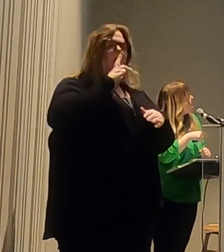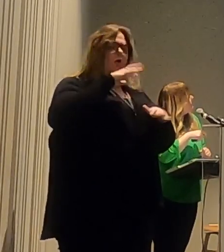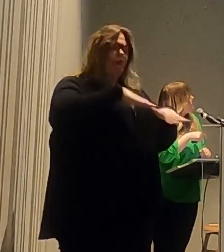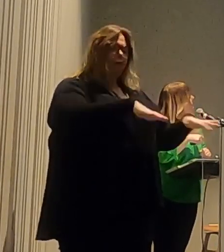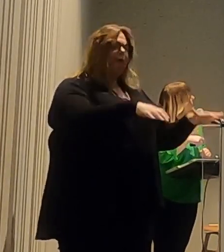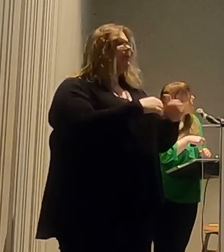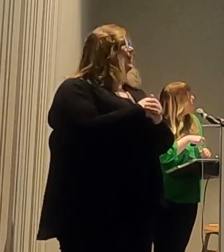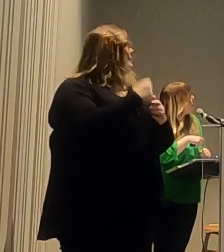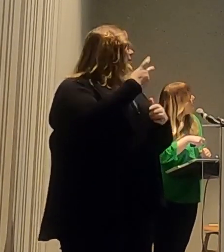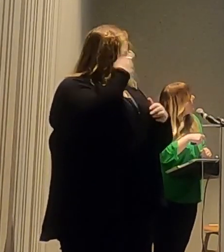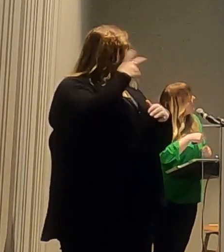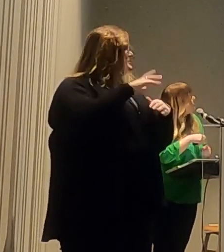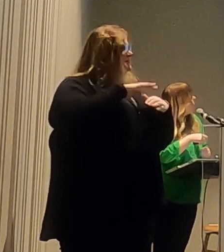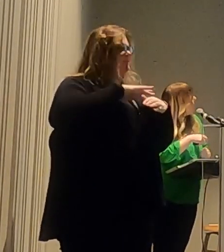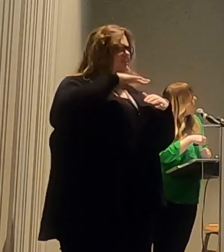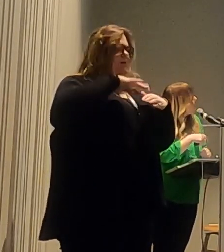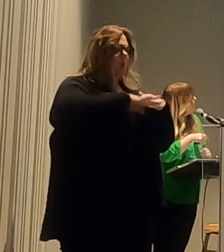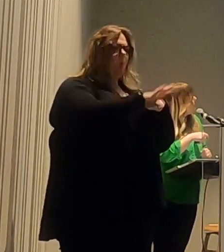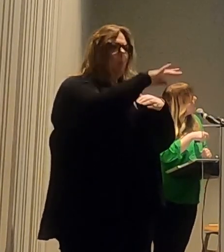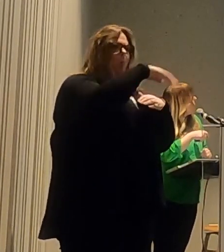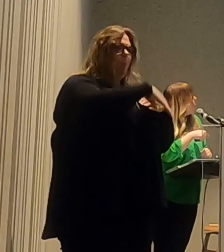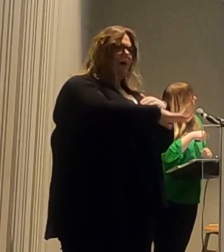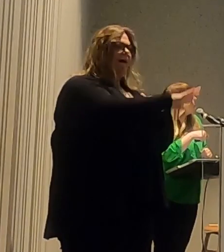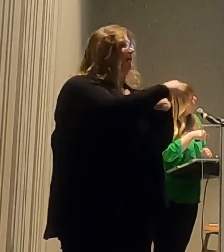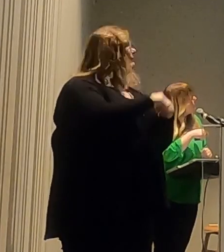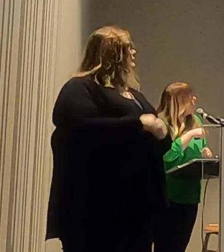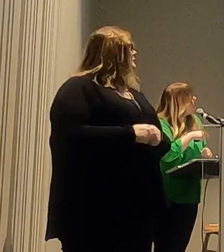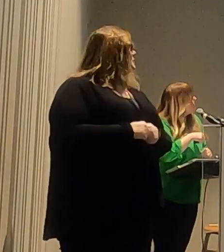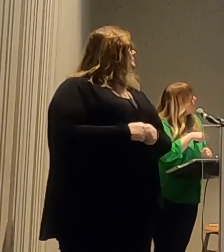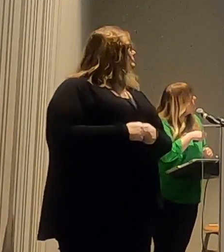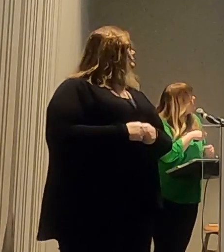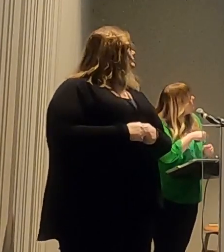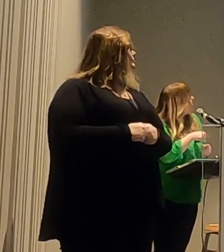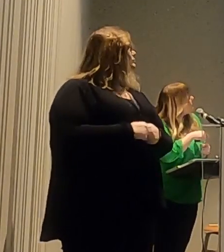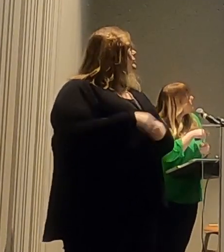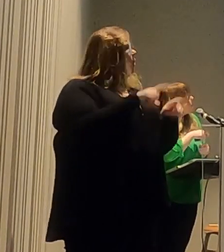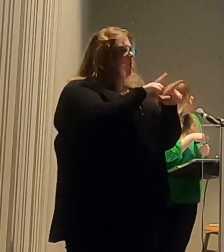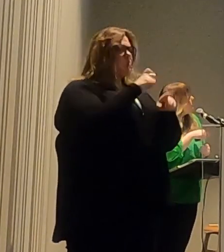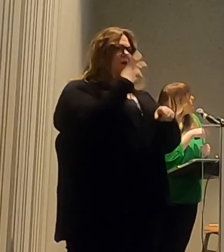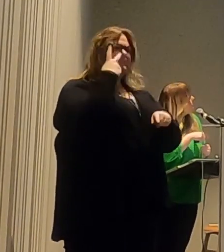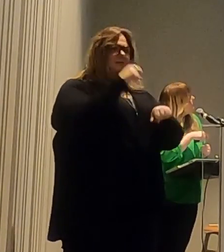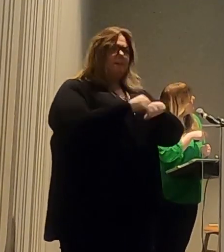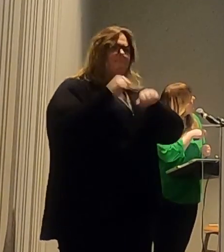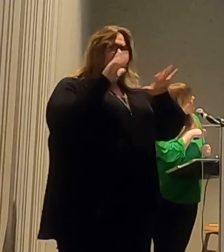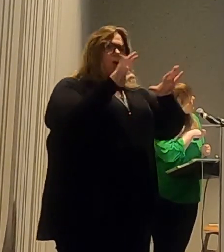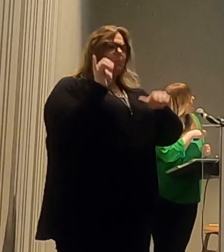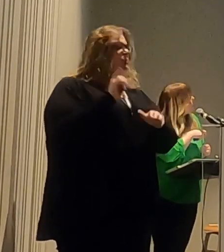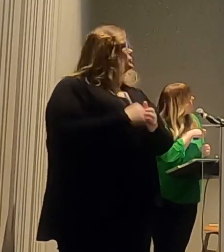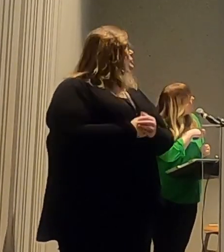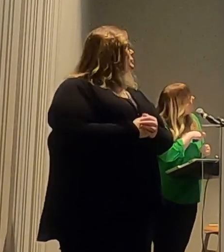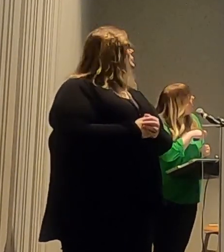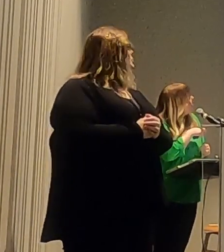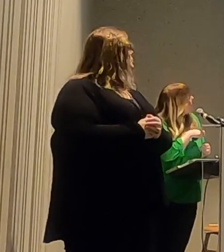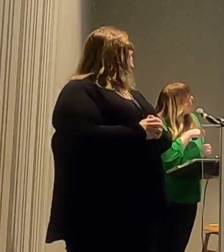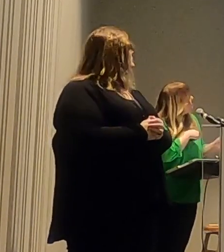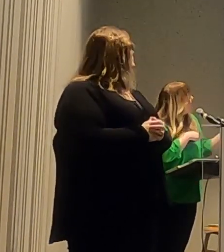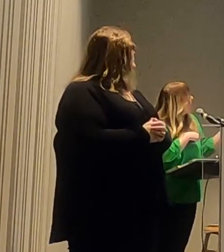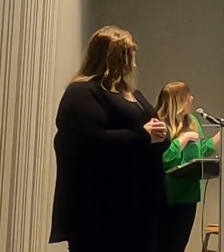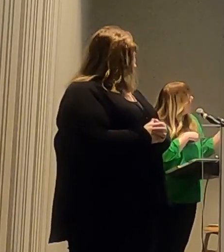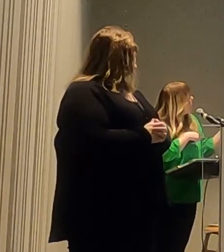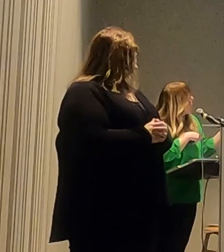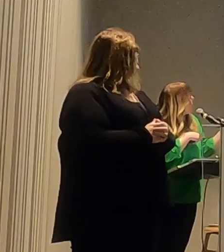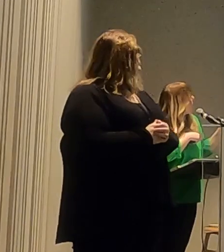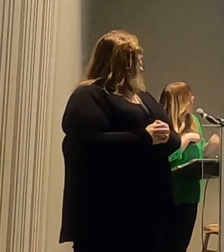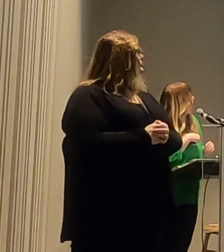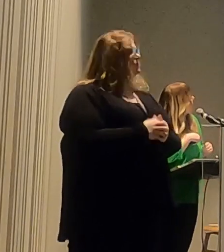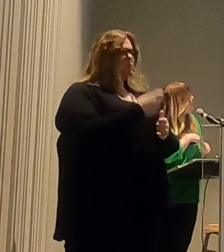some waves, as well as a couple different mountains. So this mountain you see right here is actually from the